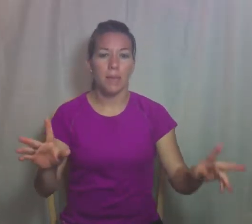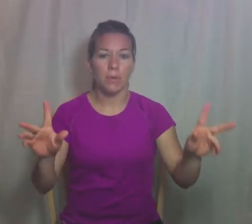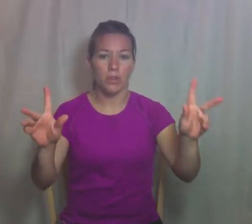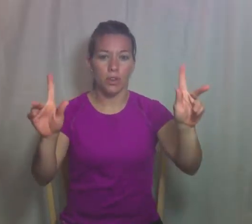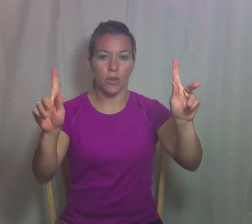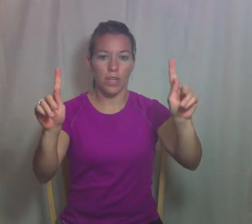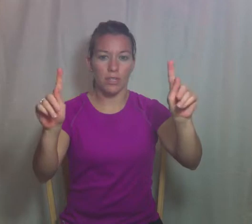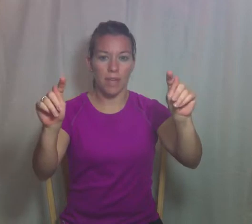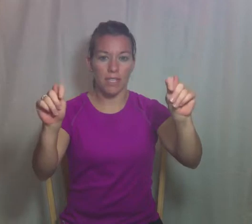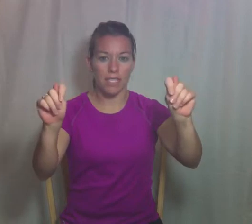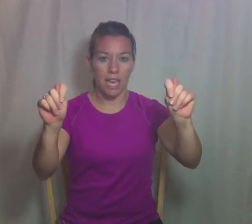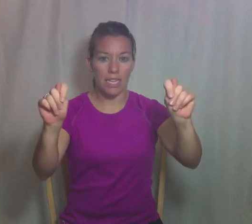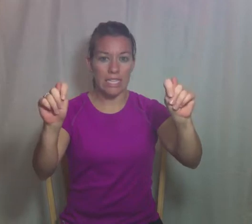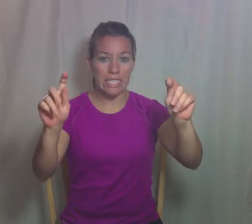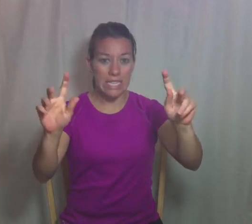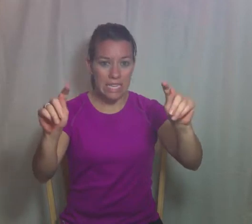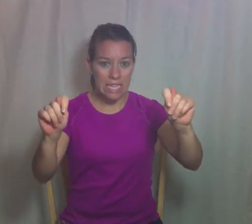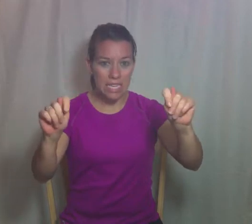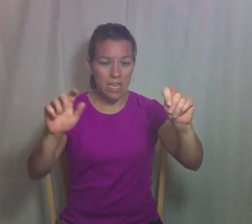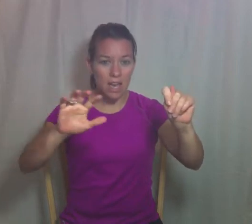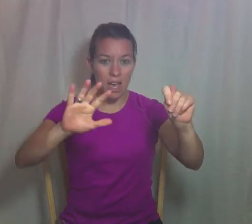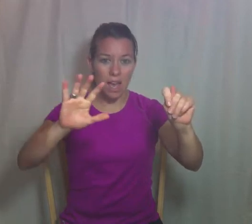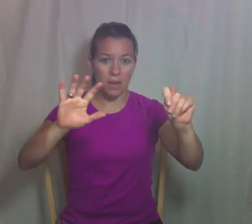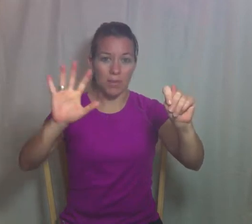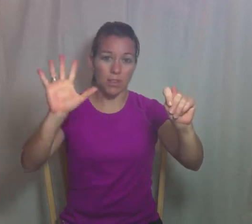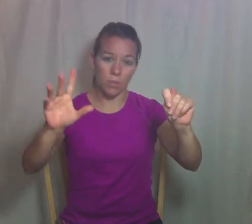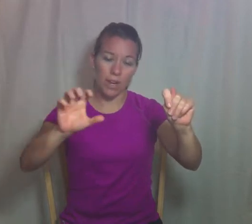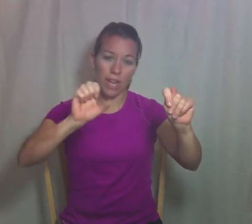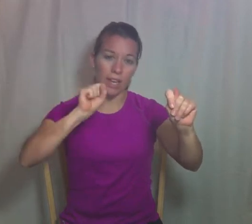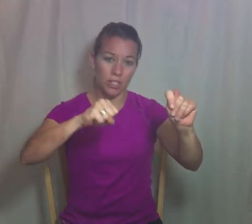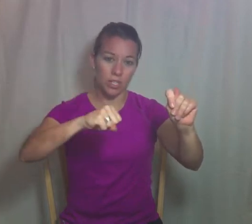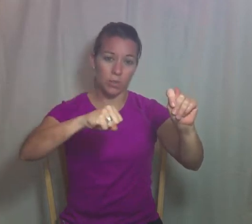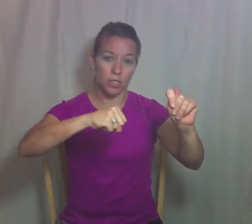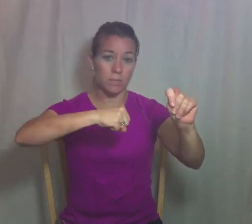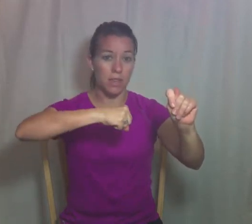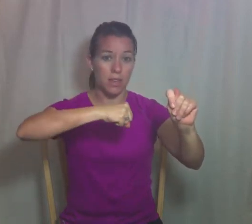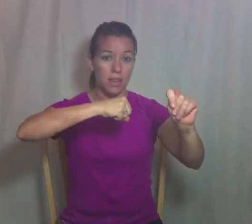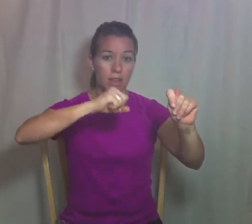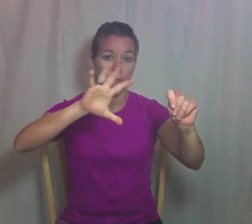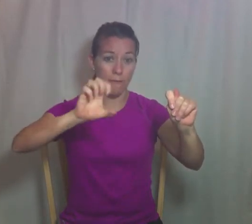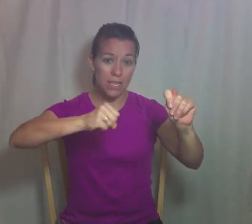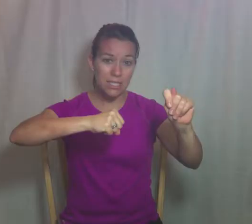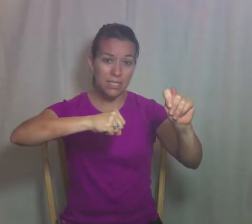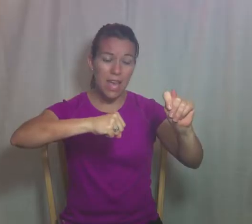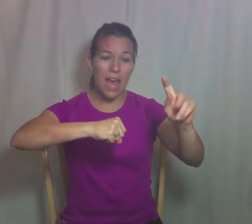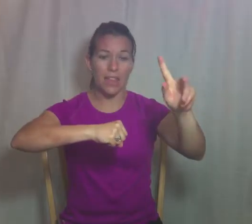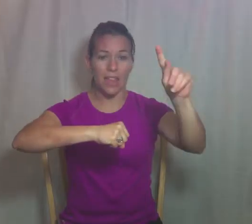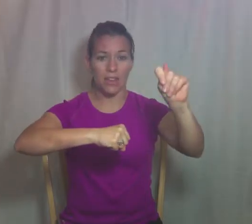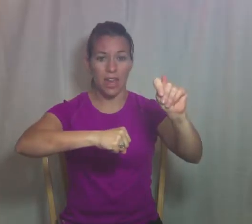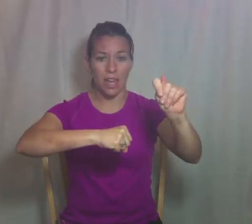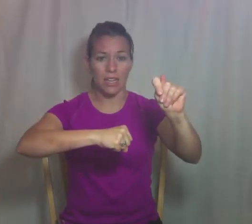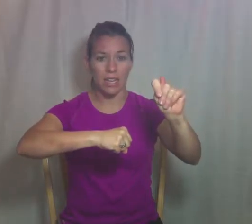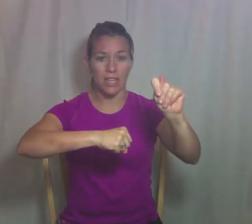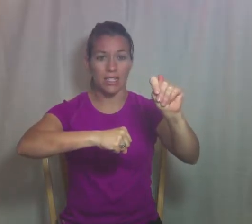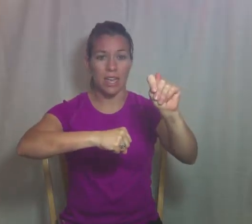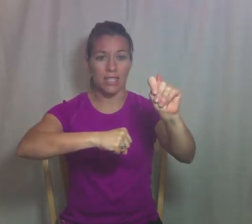temple, you're going to make the sign T. One hand actually will just be a fist and the other hand is a